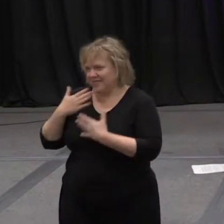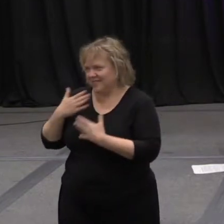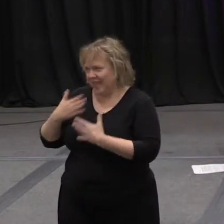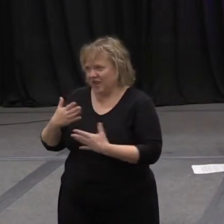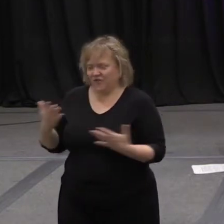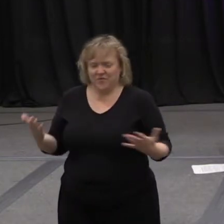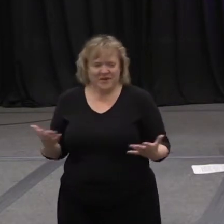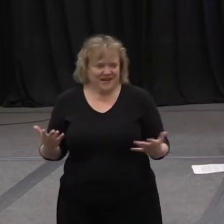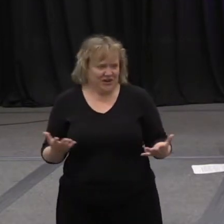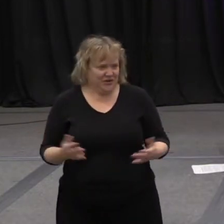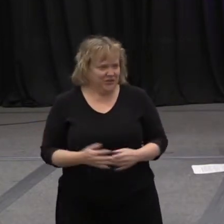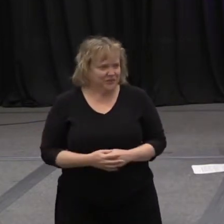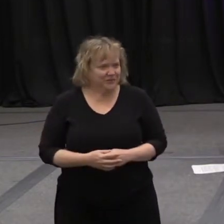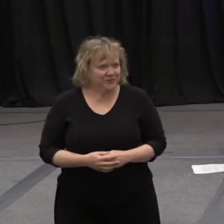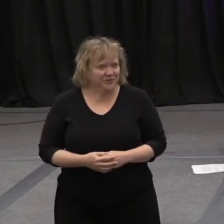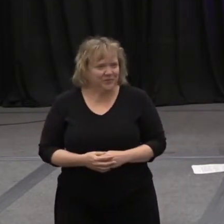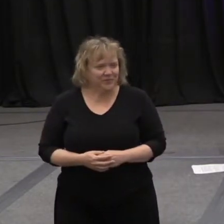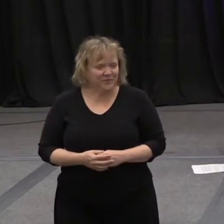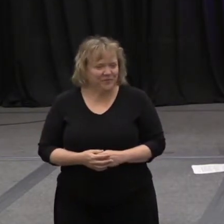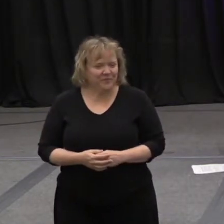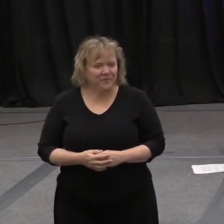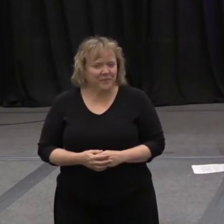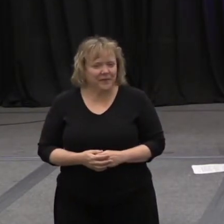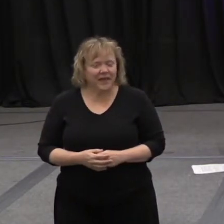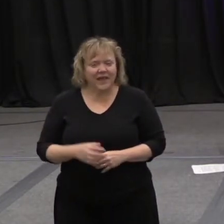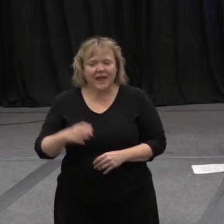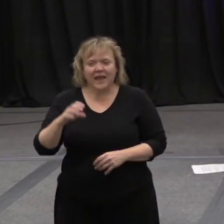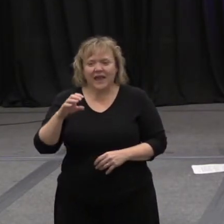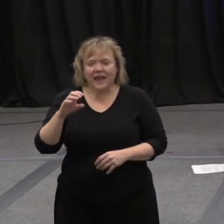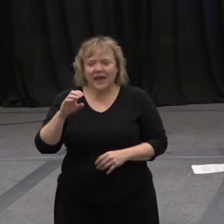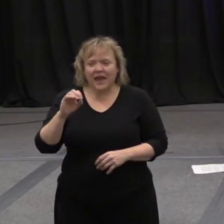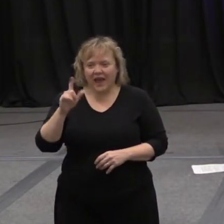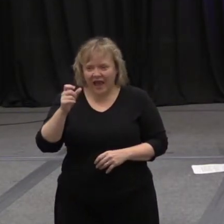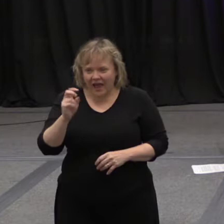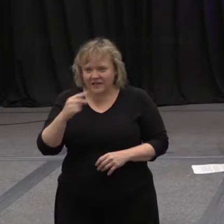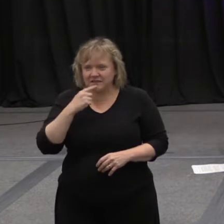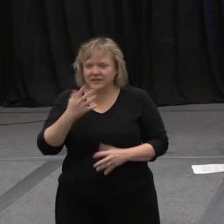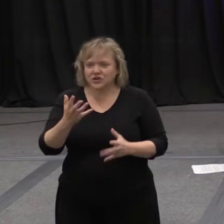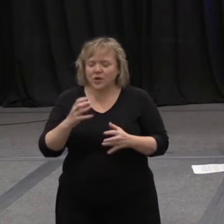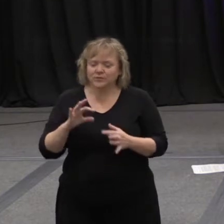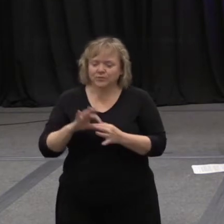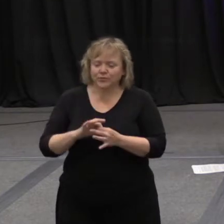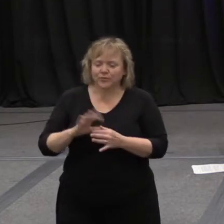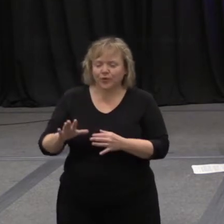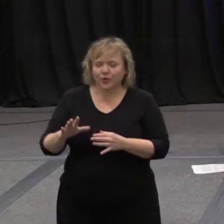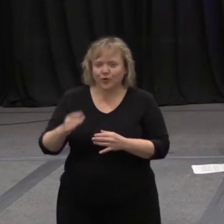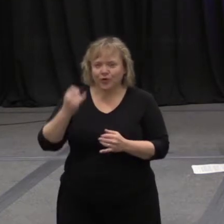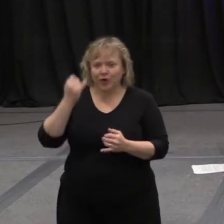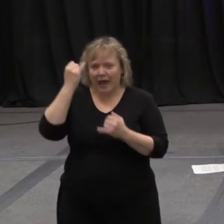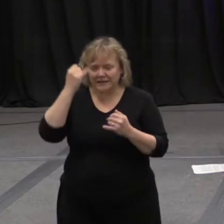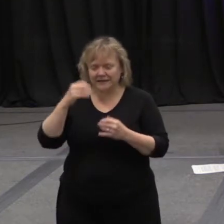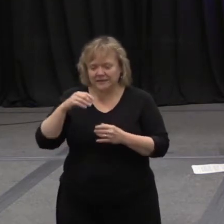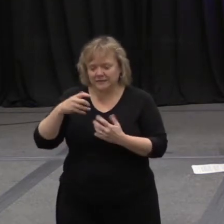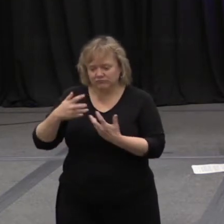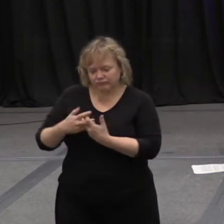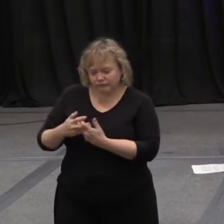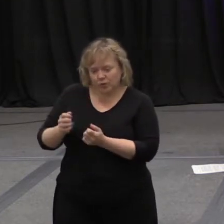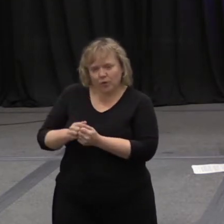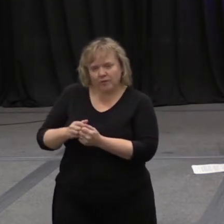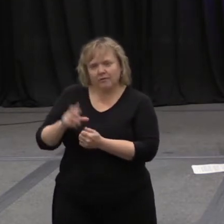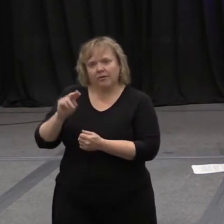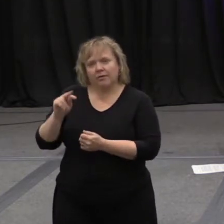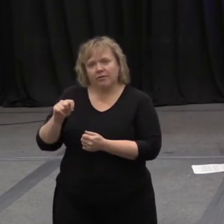here. So Ellen wants to ground her ideas in theology, and I like to ground my ideas